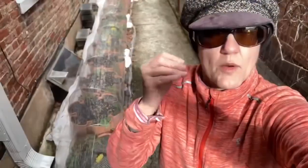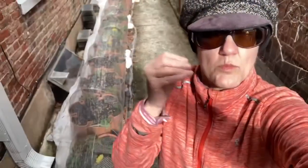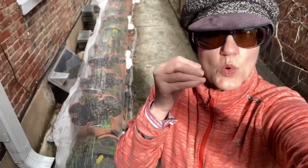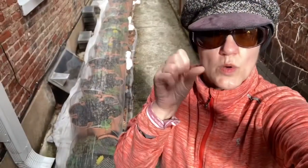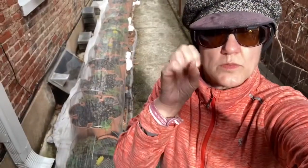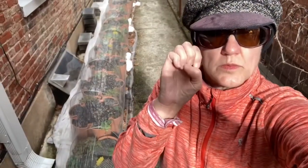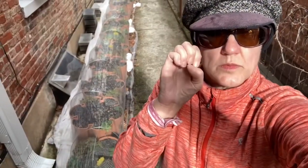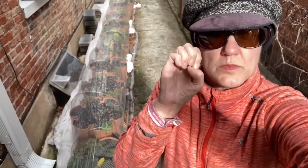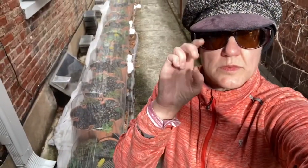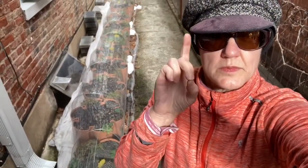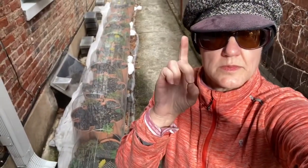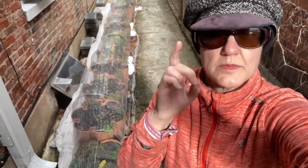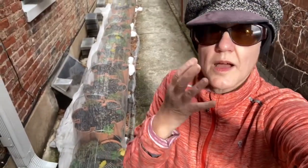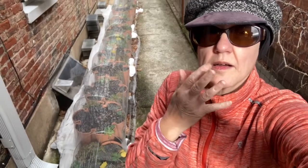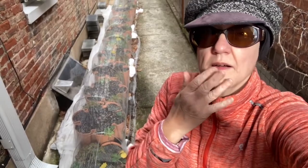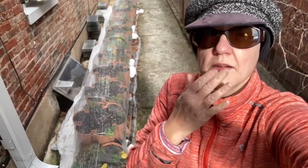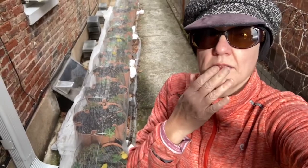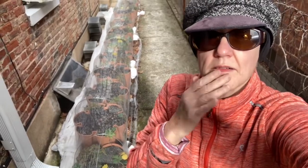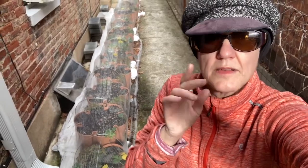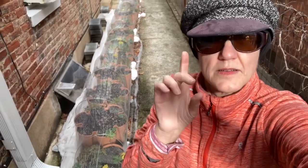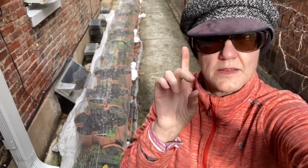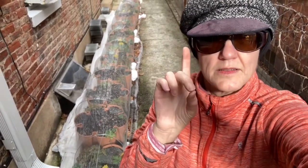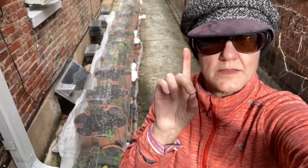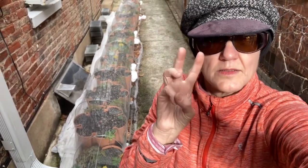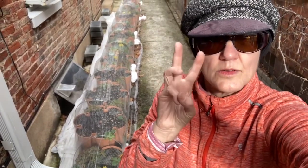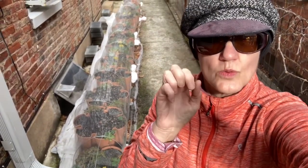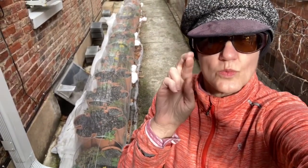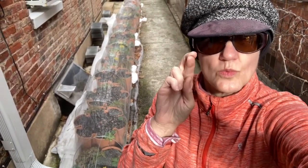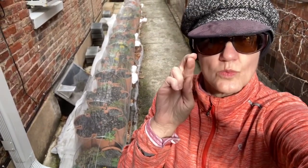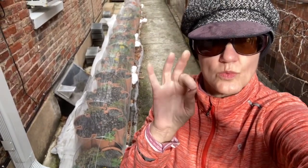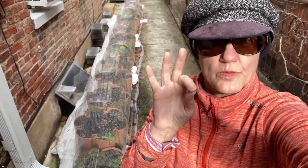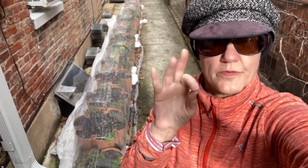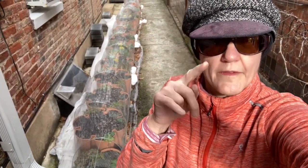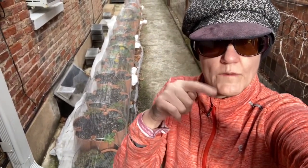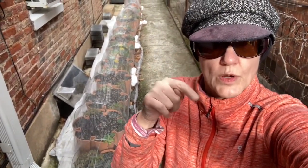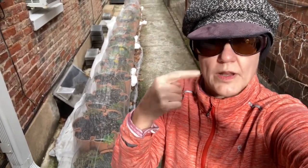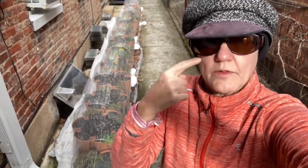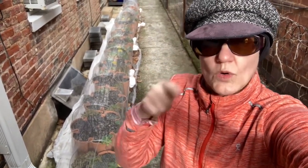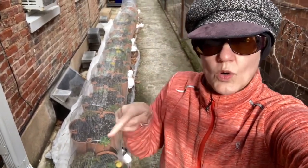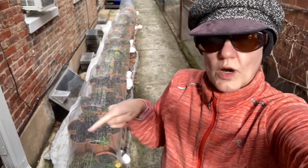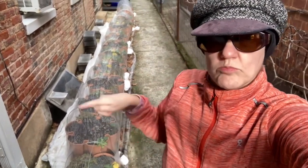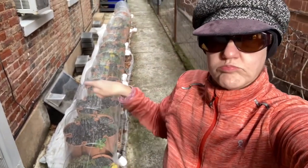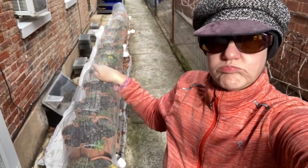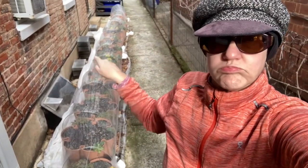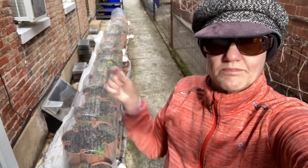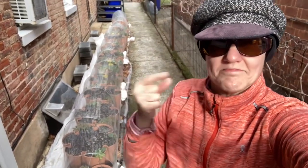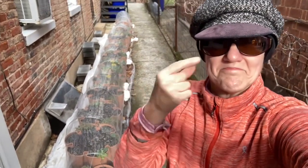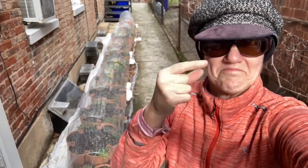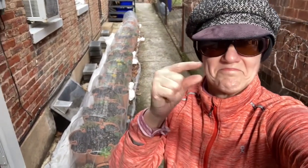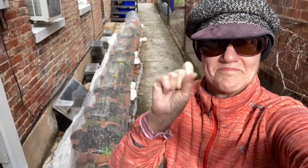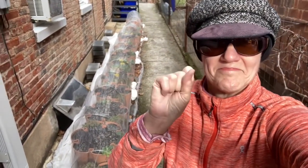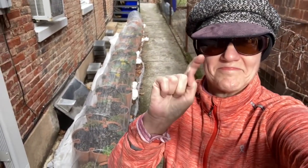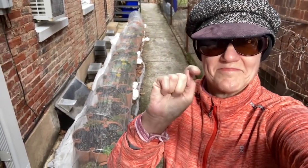I also have more, a dwarf variety that I'm going to plant in these green stalks, but not